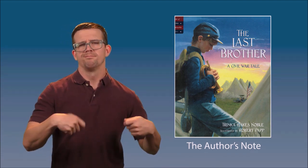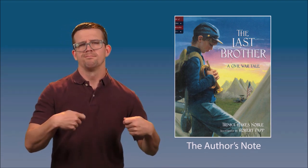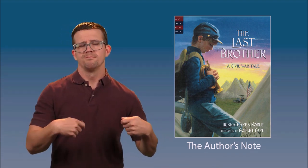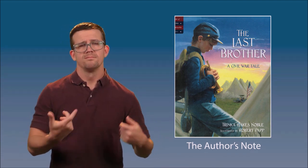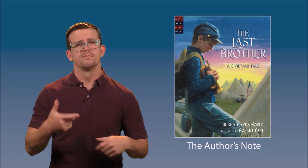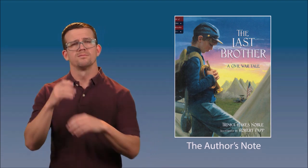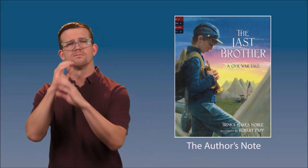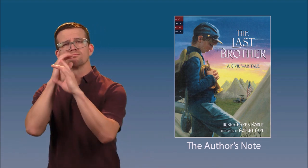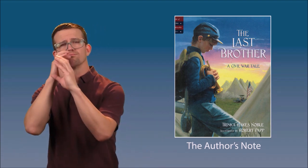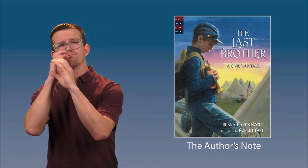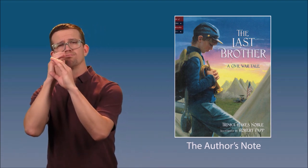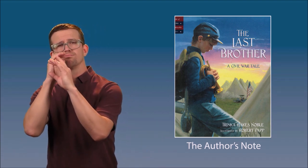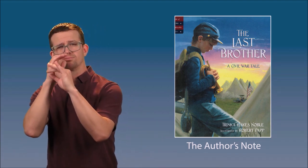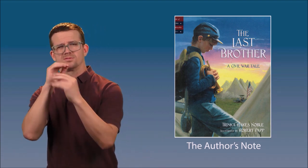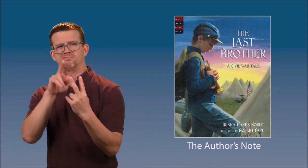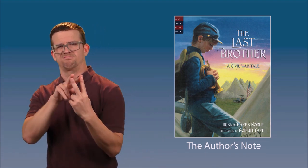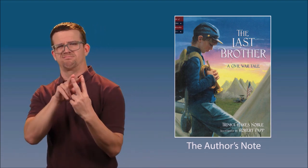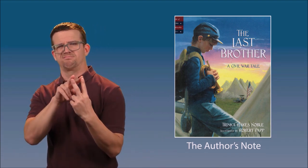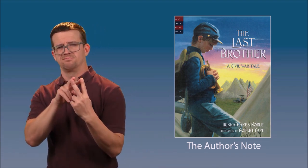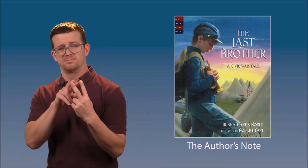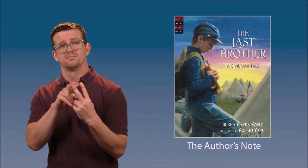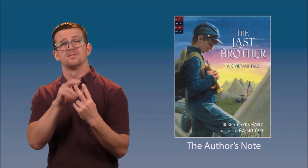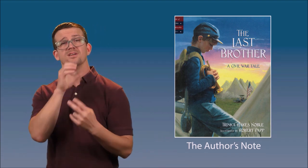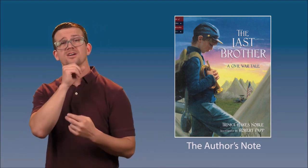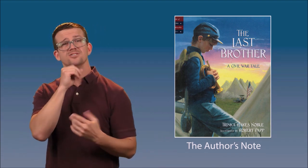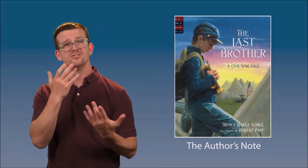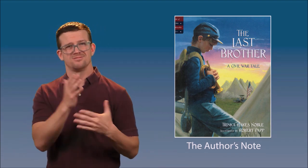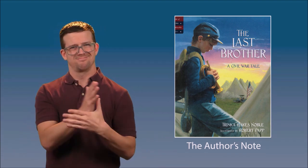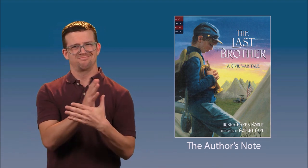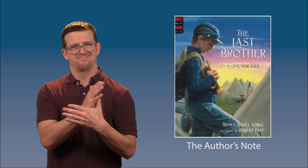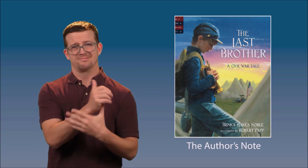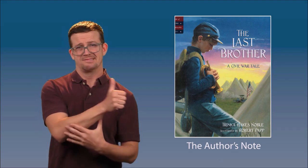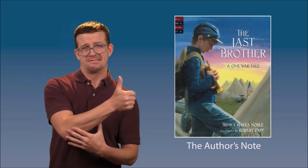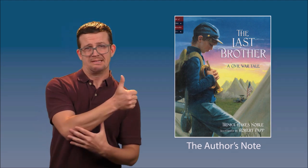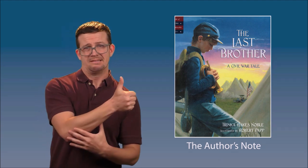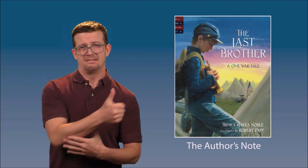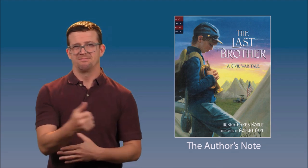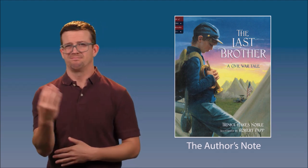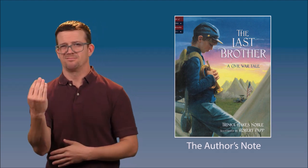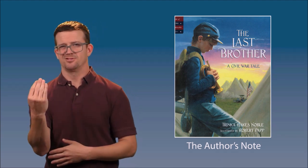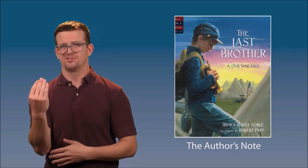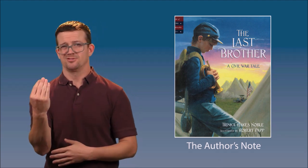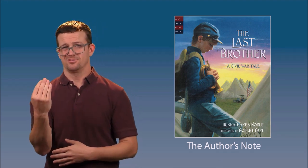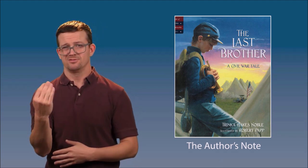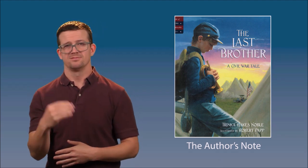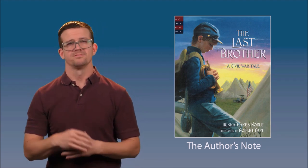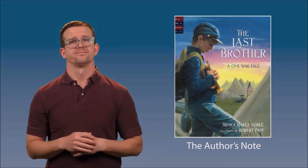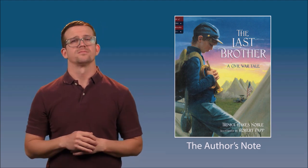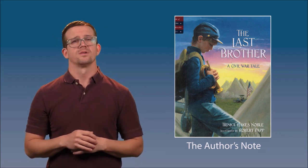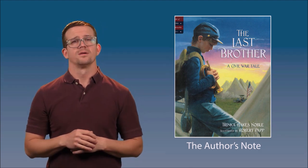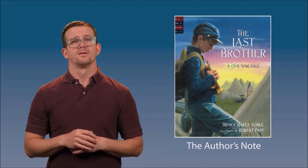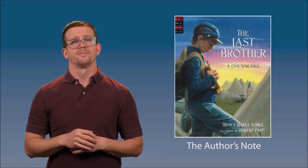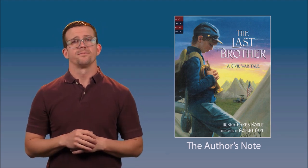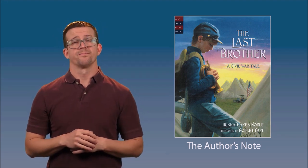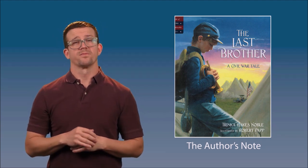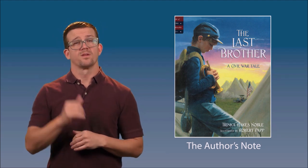Many drummers and buglers were between the ages of 10 and 14.